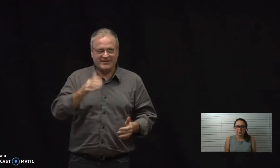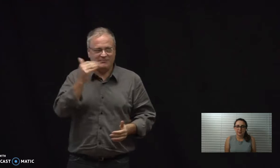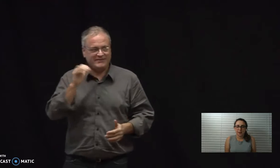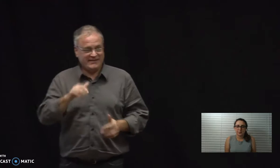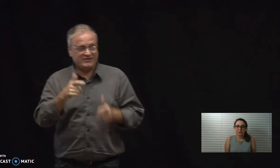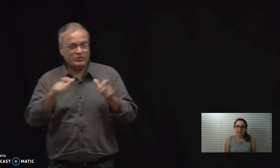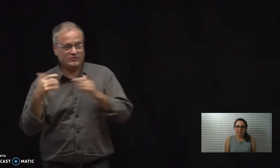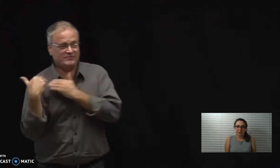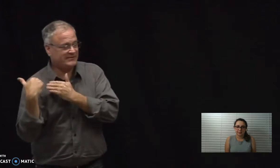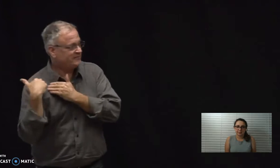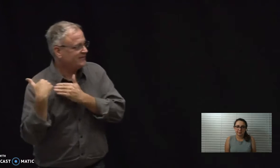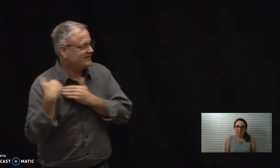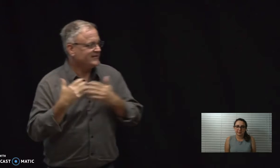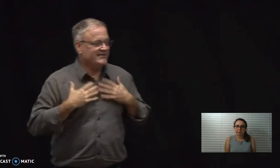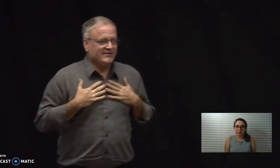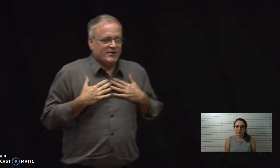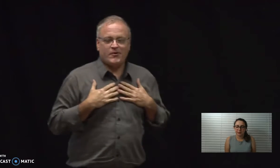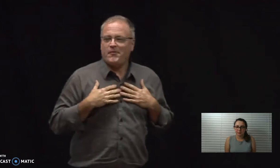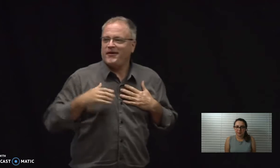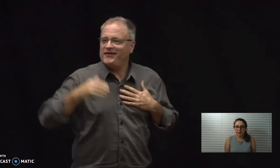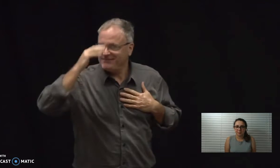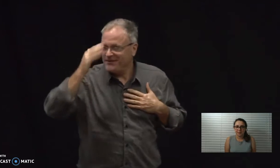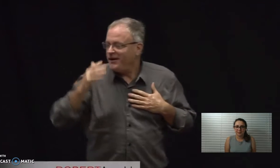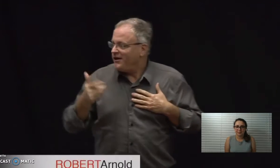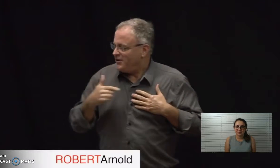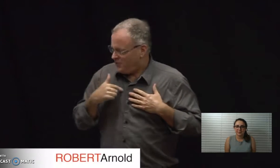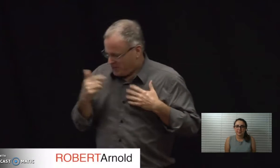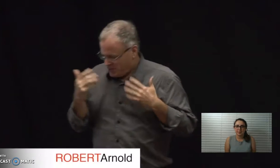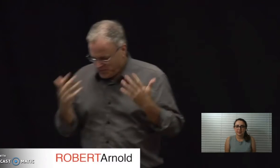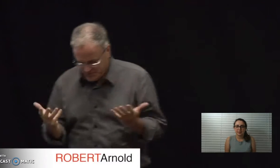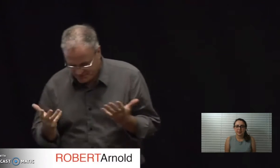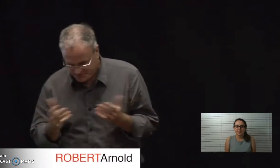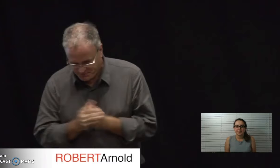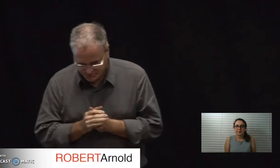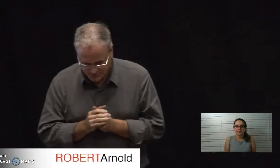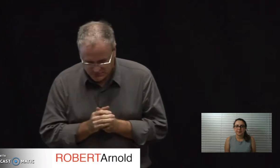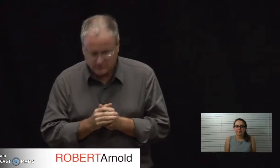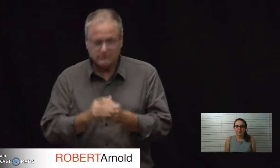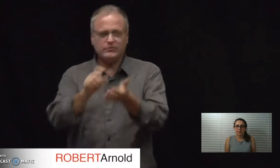Sometimes I wish I didn't create this because it's a big responsibility on me.